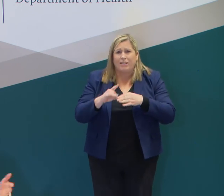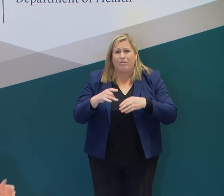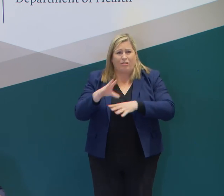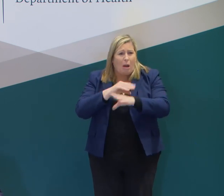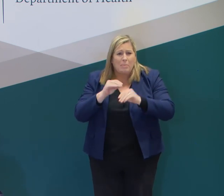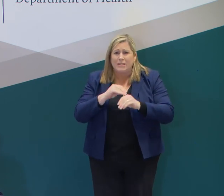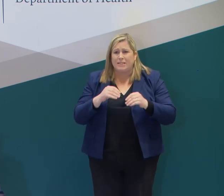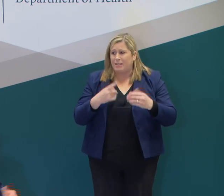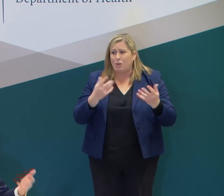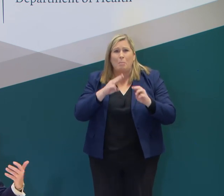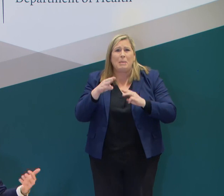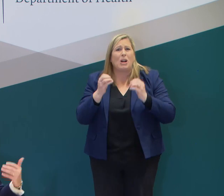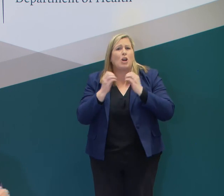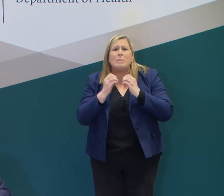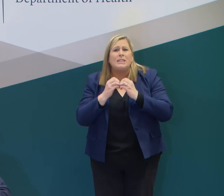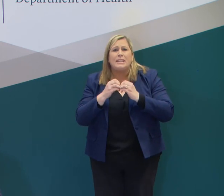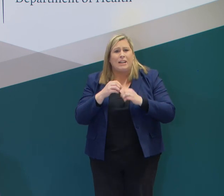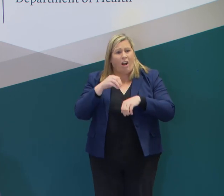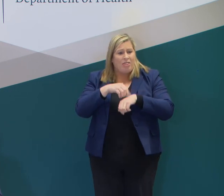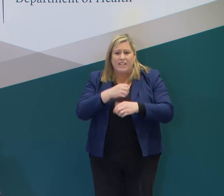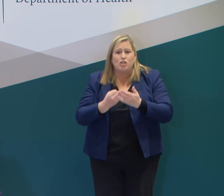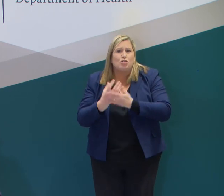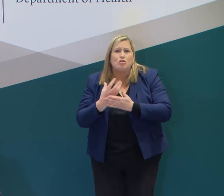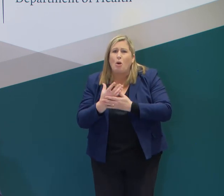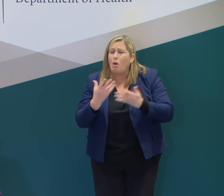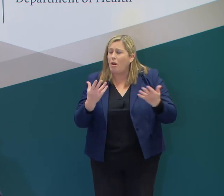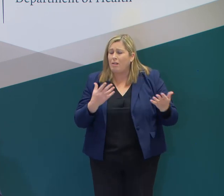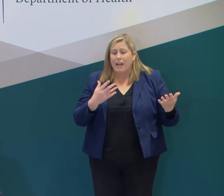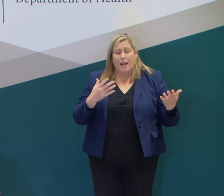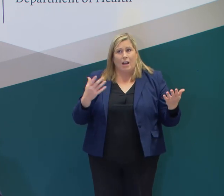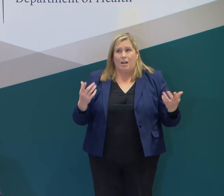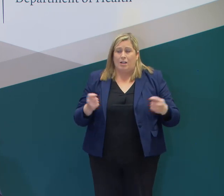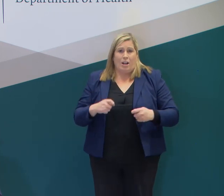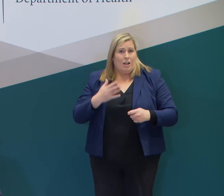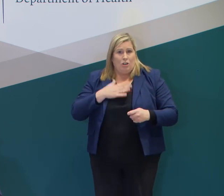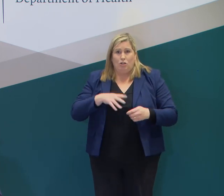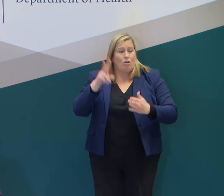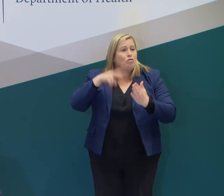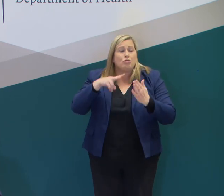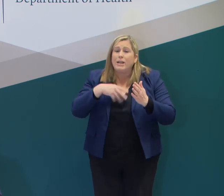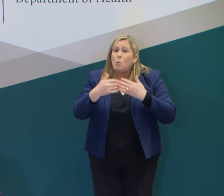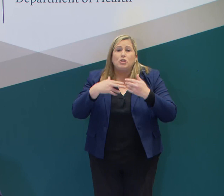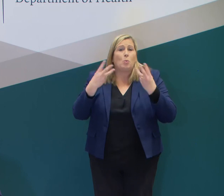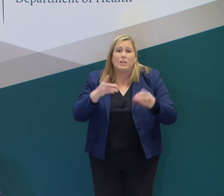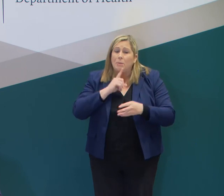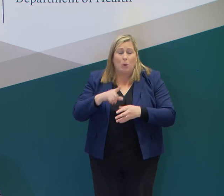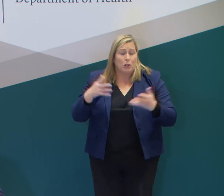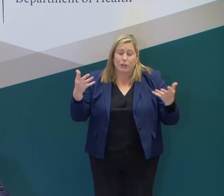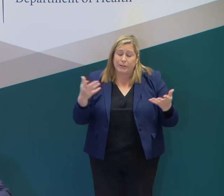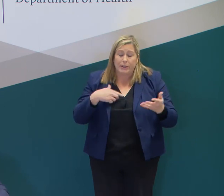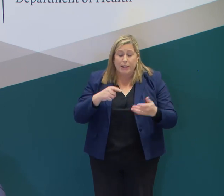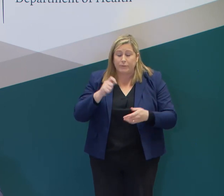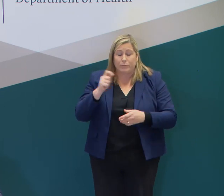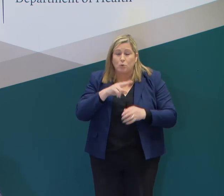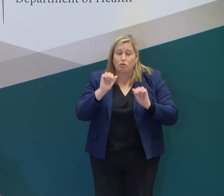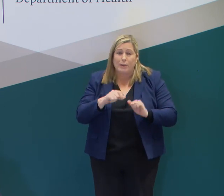commenting on this story one way or another would undo what I just said, but you can read what you want into what I'm saying now. Last question